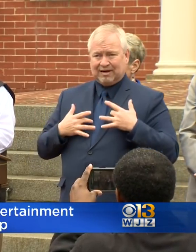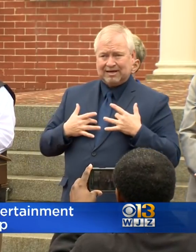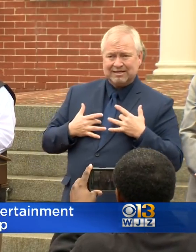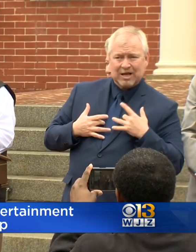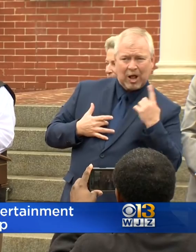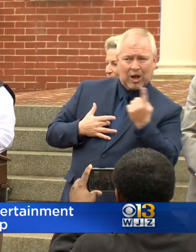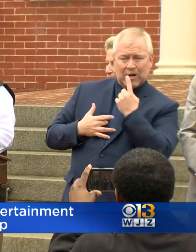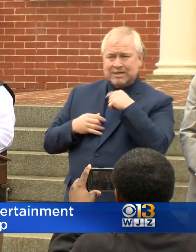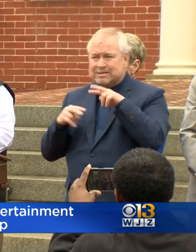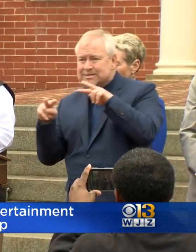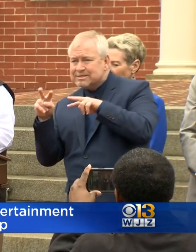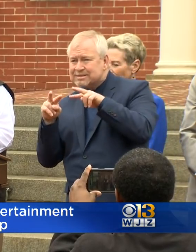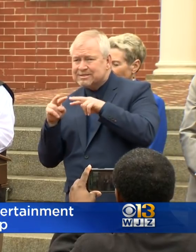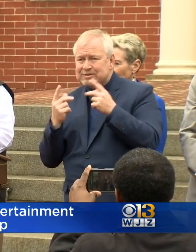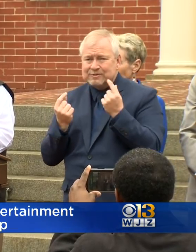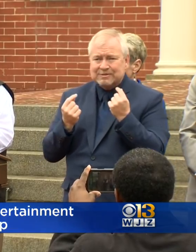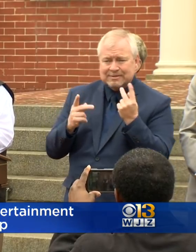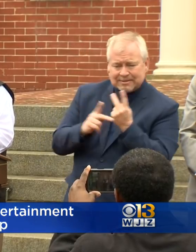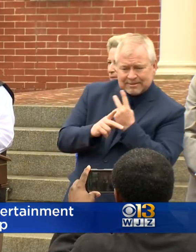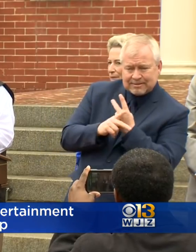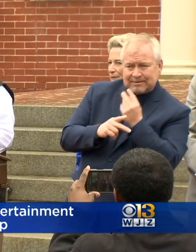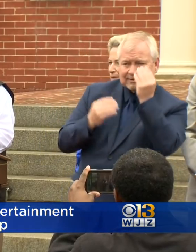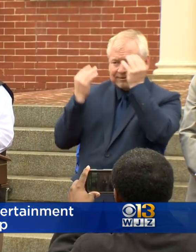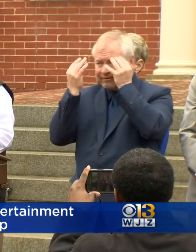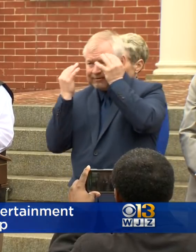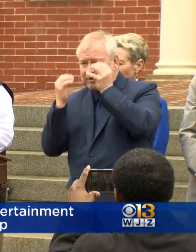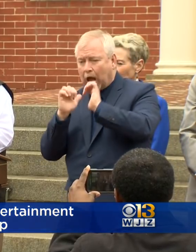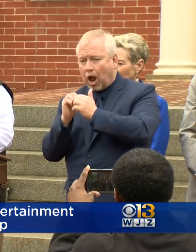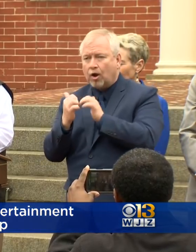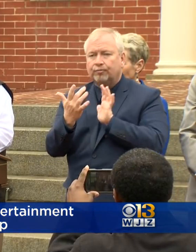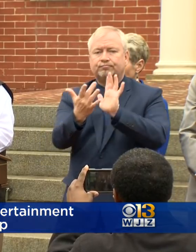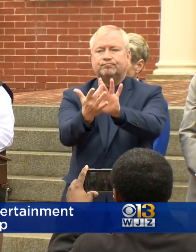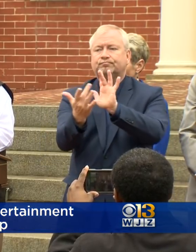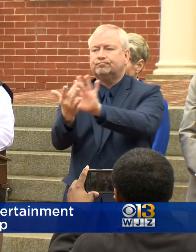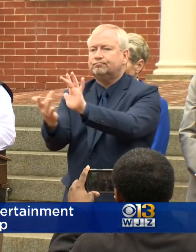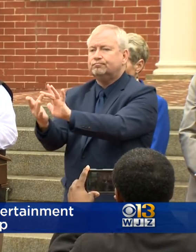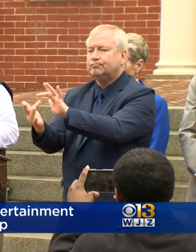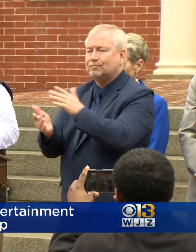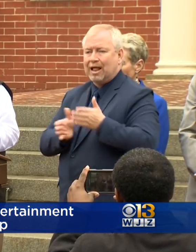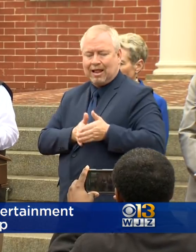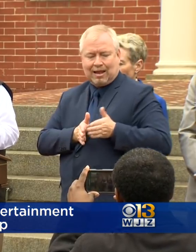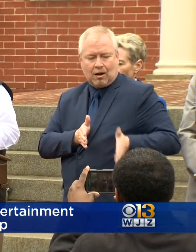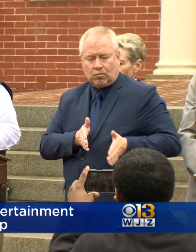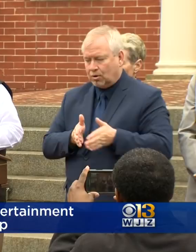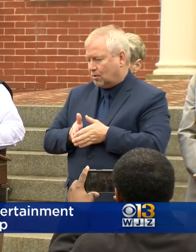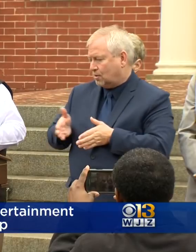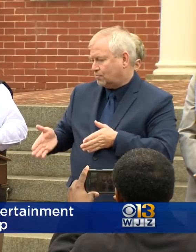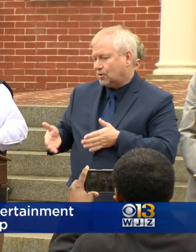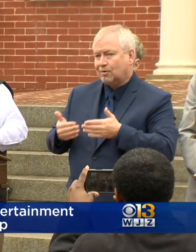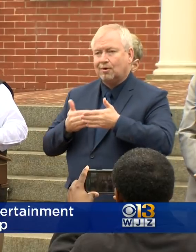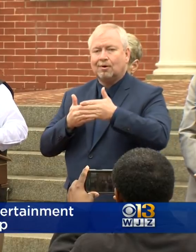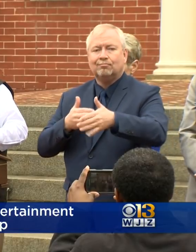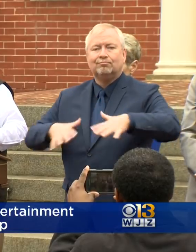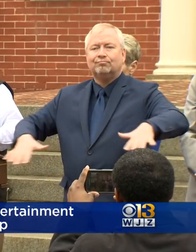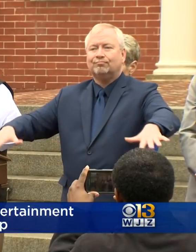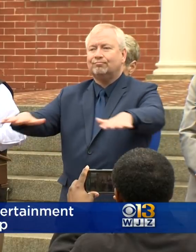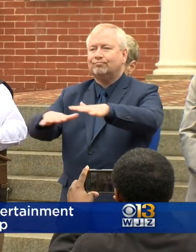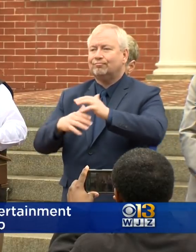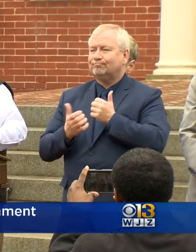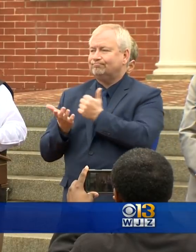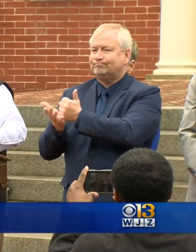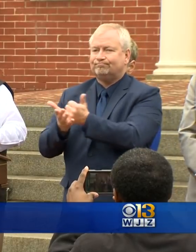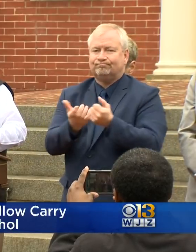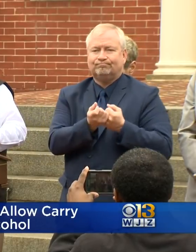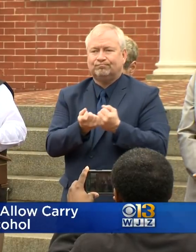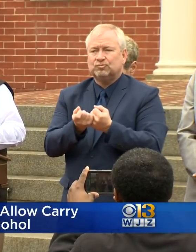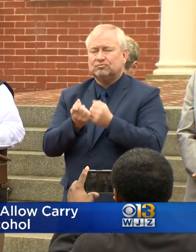ways to reach out and help their neighbors. And to encourage that generous